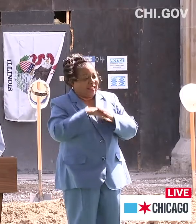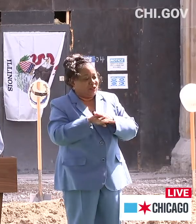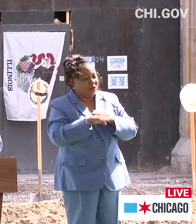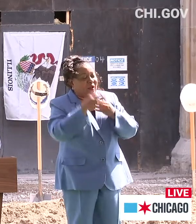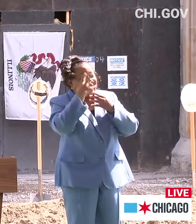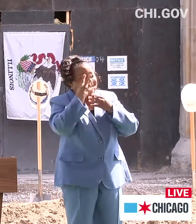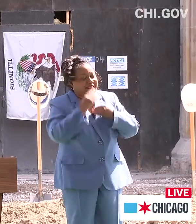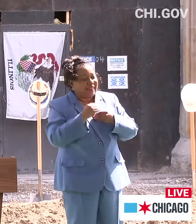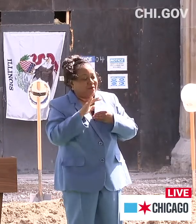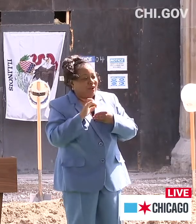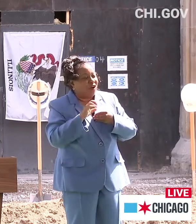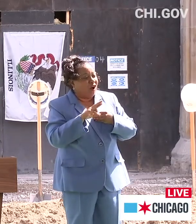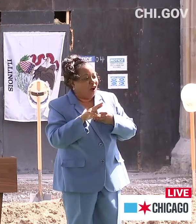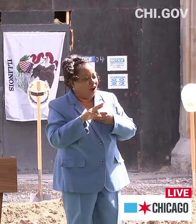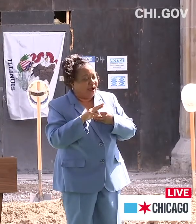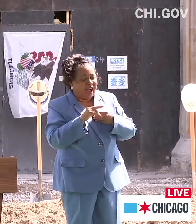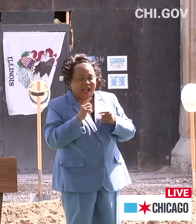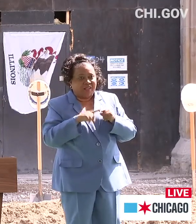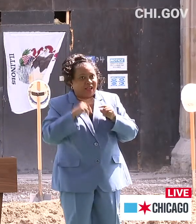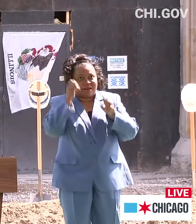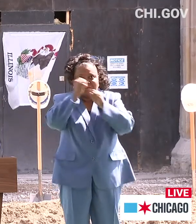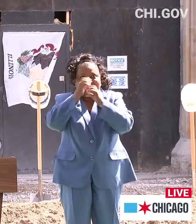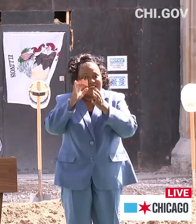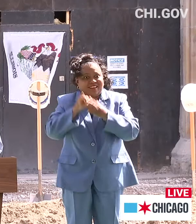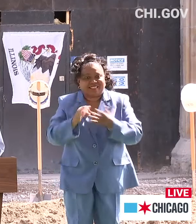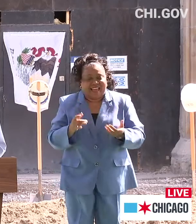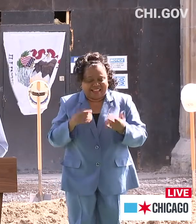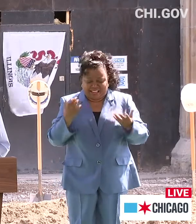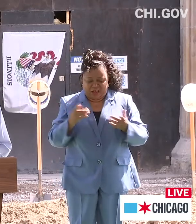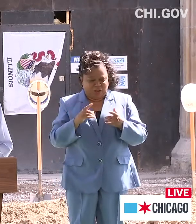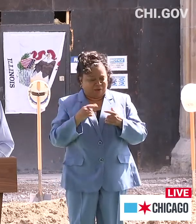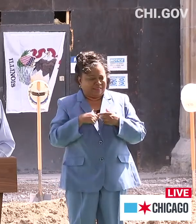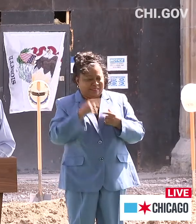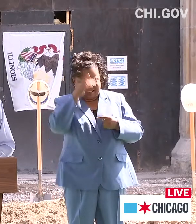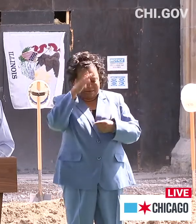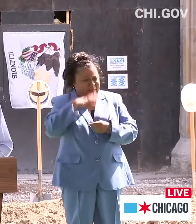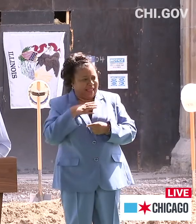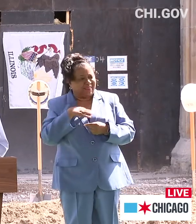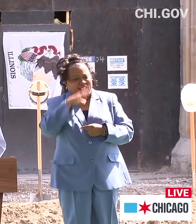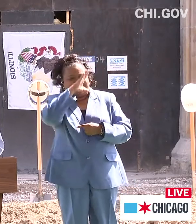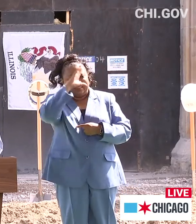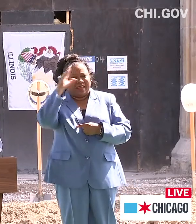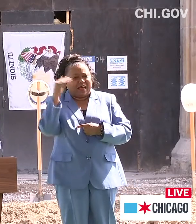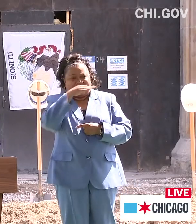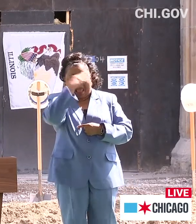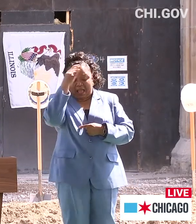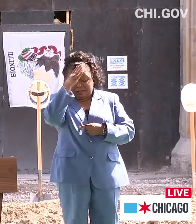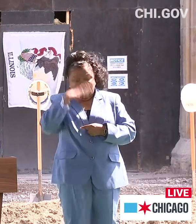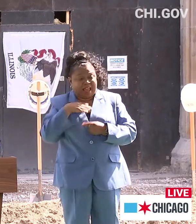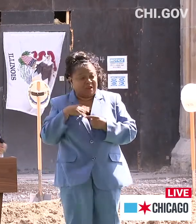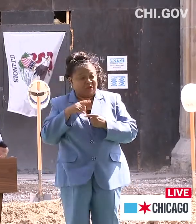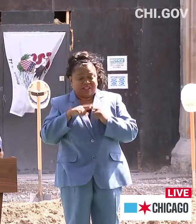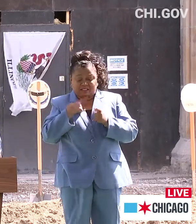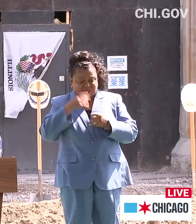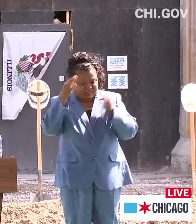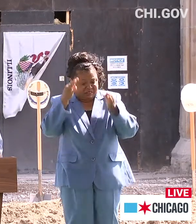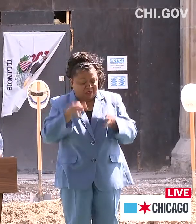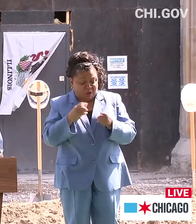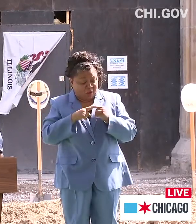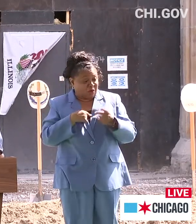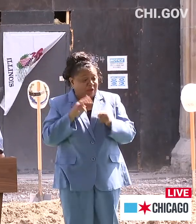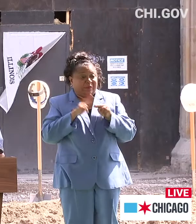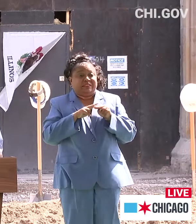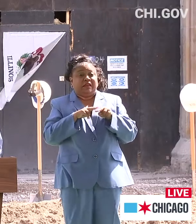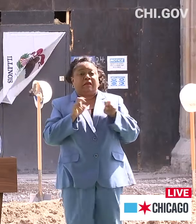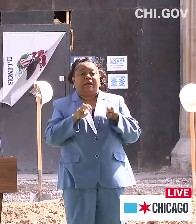a sleeping car. I couldn't even imagine it. Here was this gentleman, this African-American gentleman, with the skill to turn what we'd